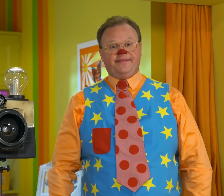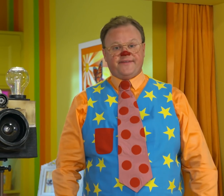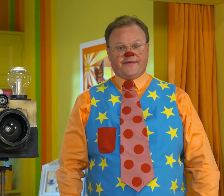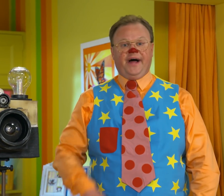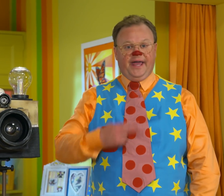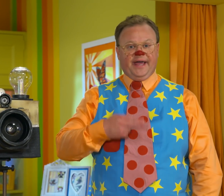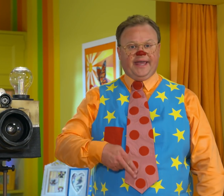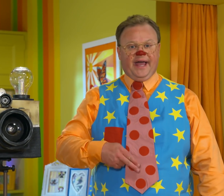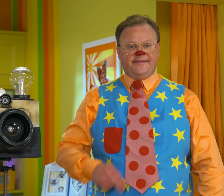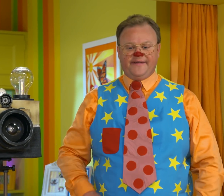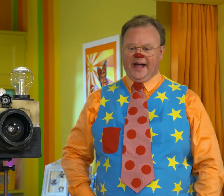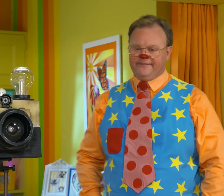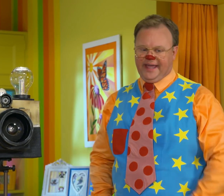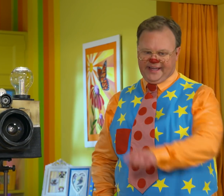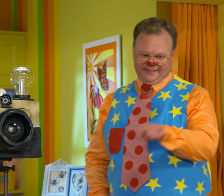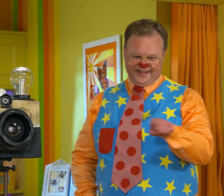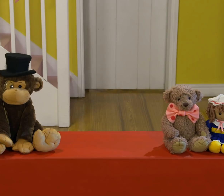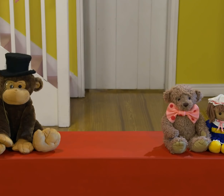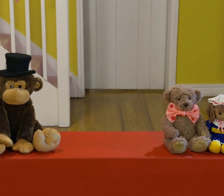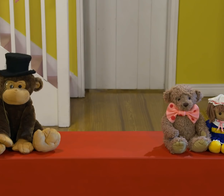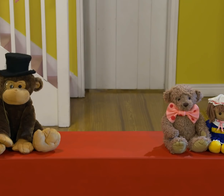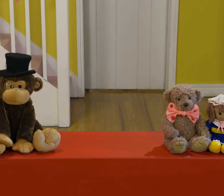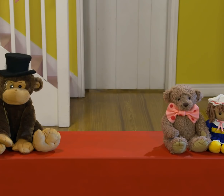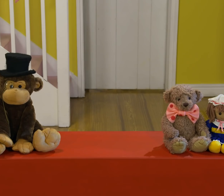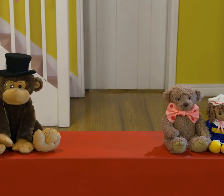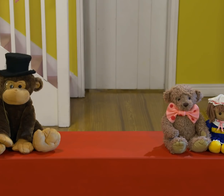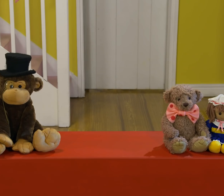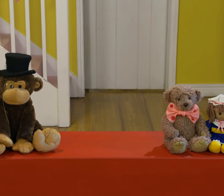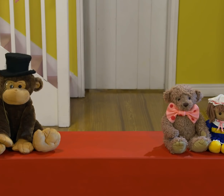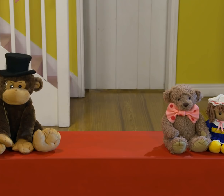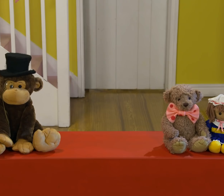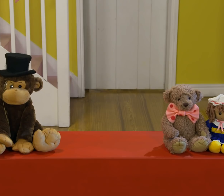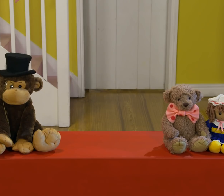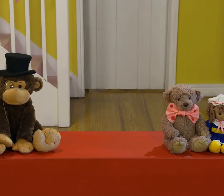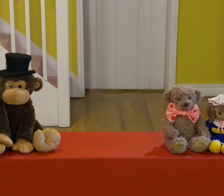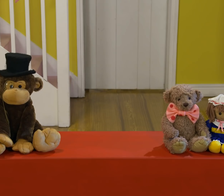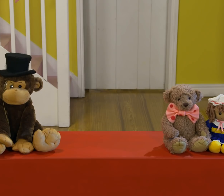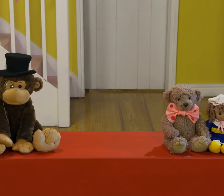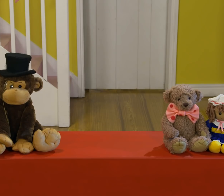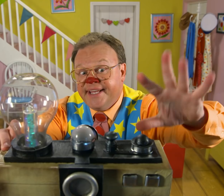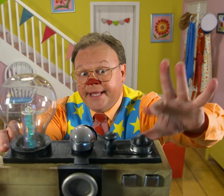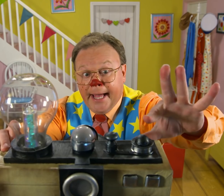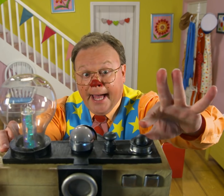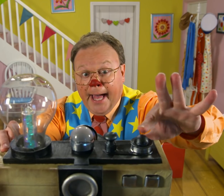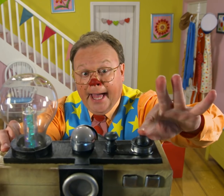Let's try again, shall we? Sorry about this. I'm not gonna be caught out this time.